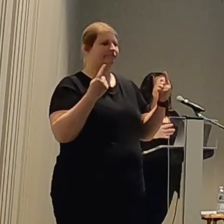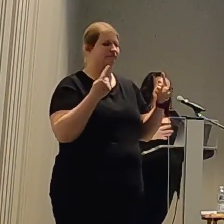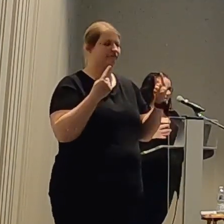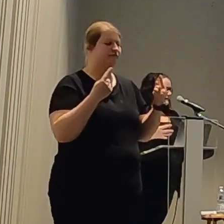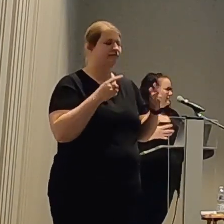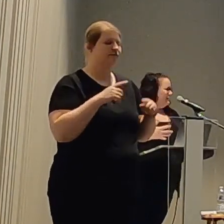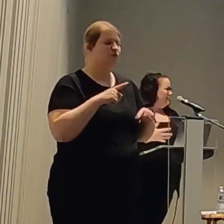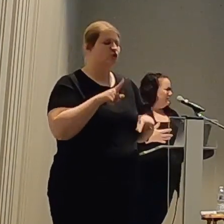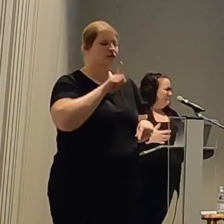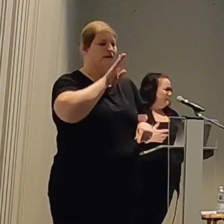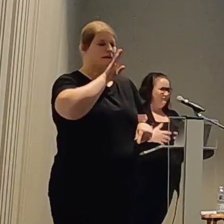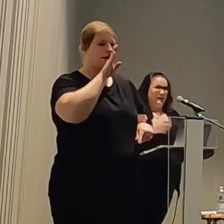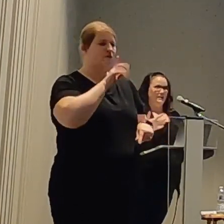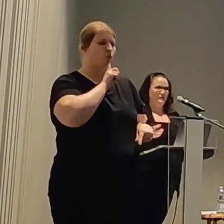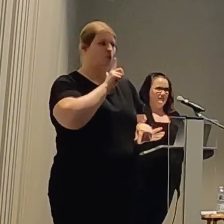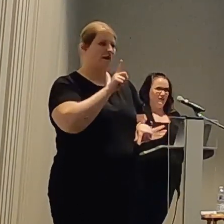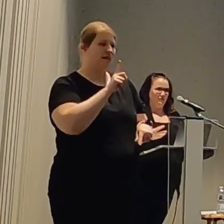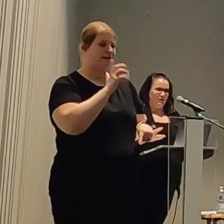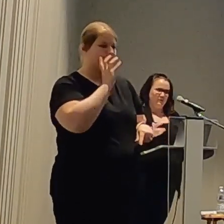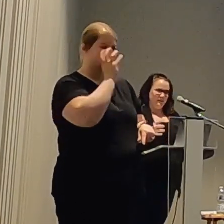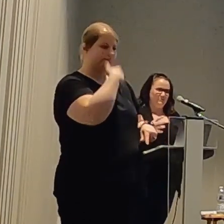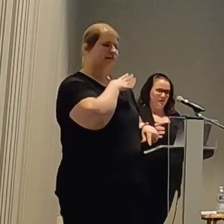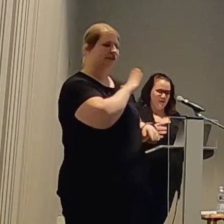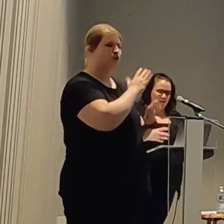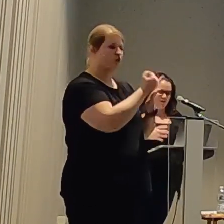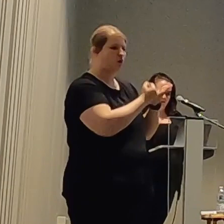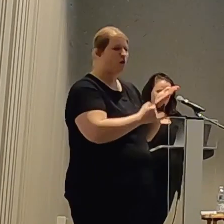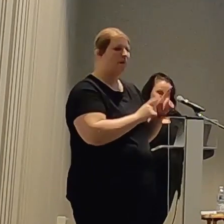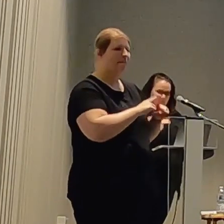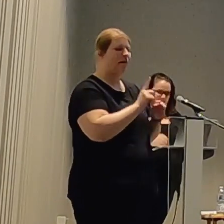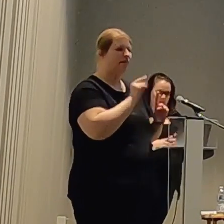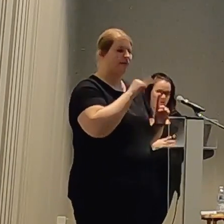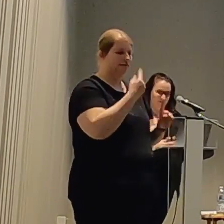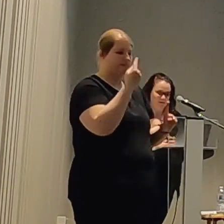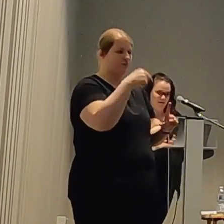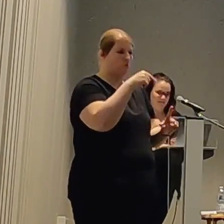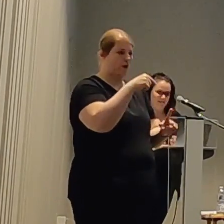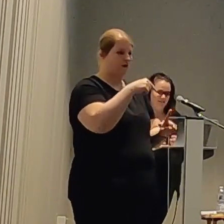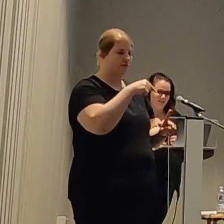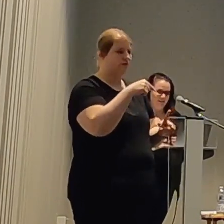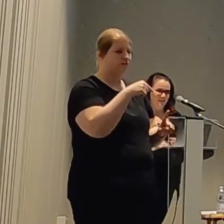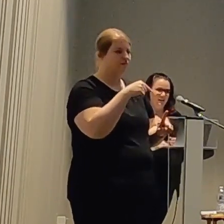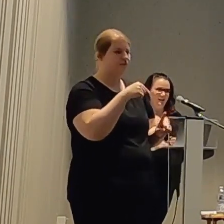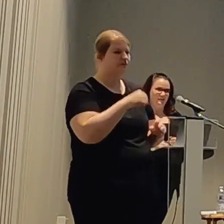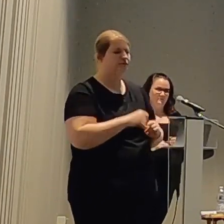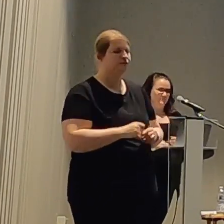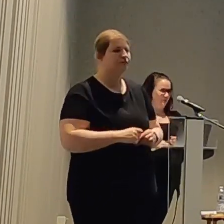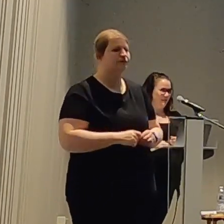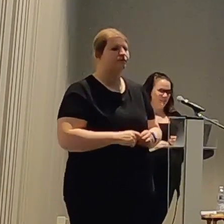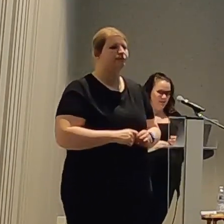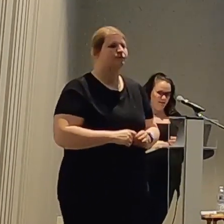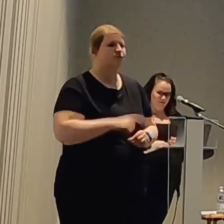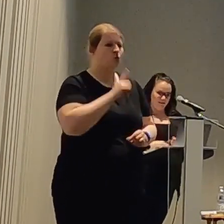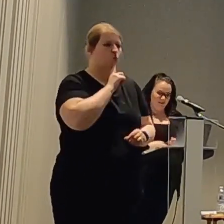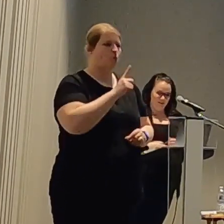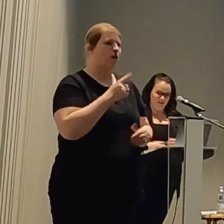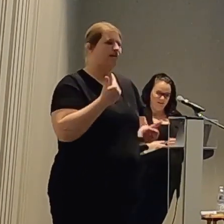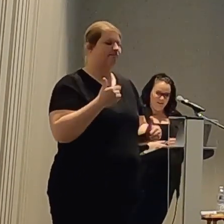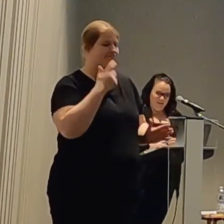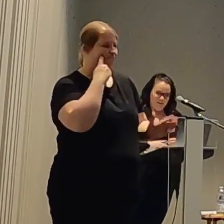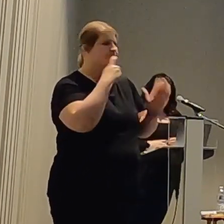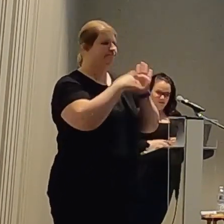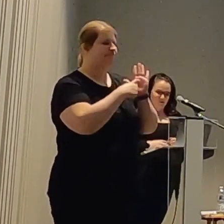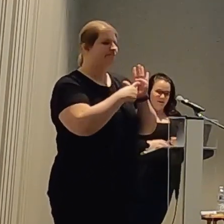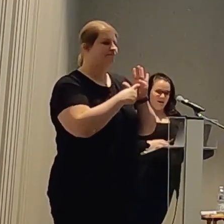never fully a fan of his artwork, but this one particular piece really stuck out to